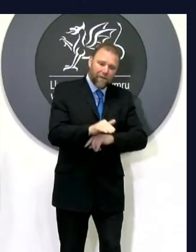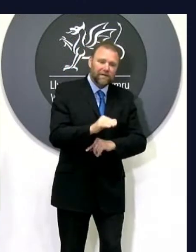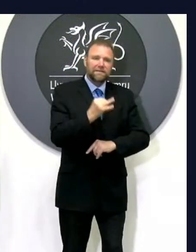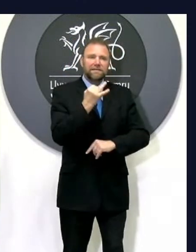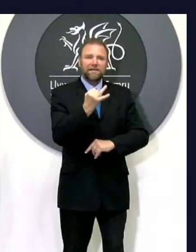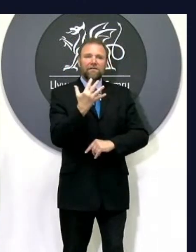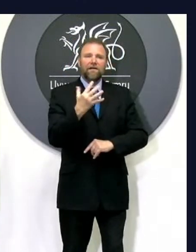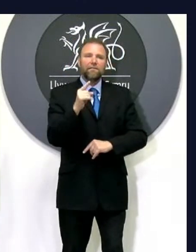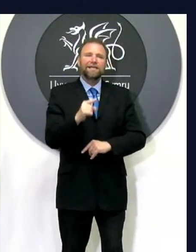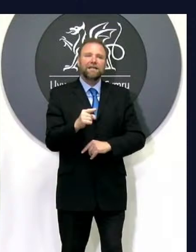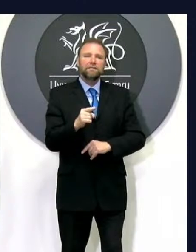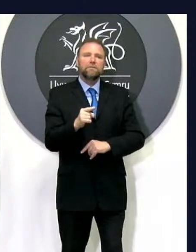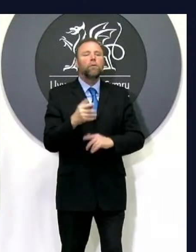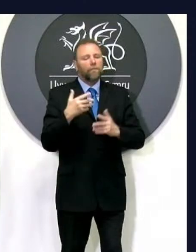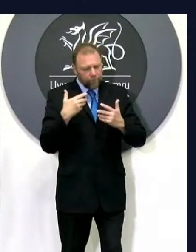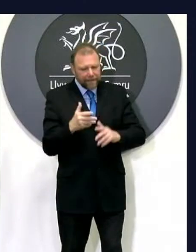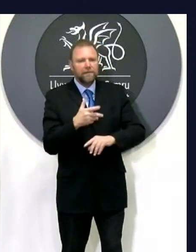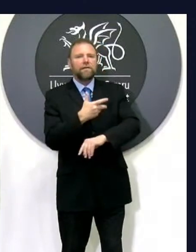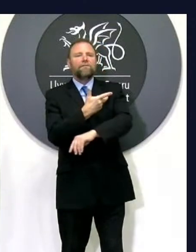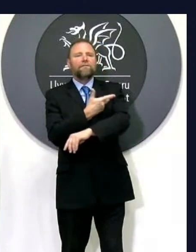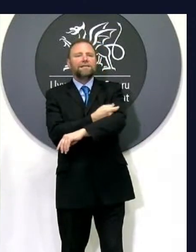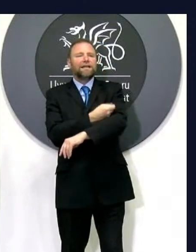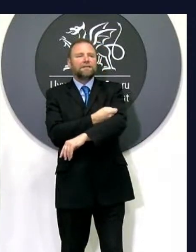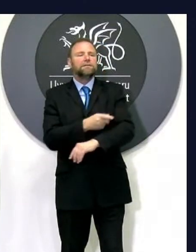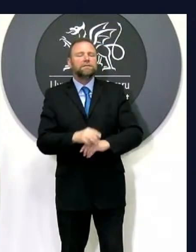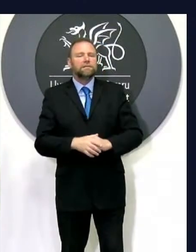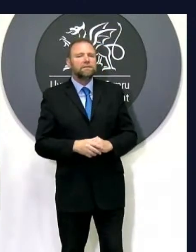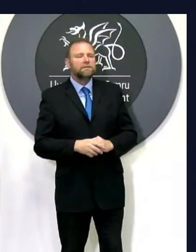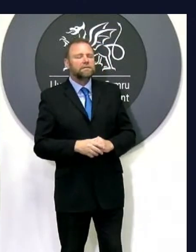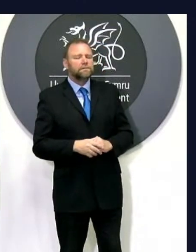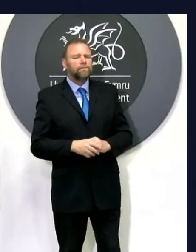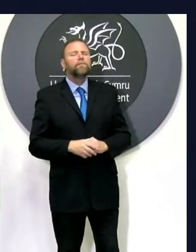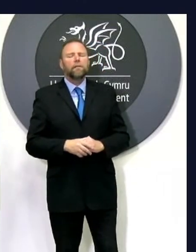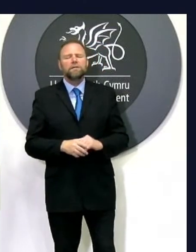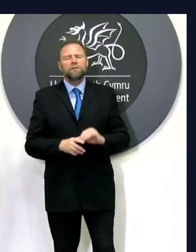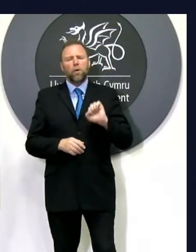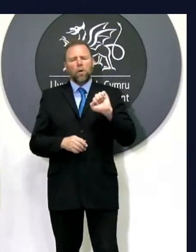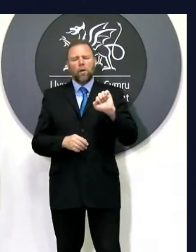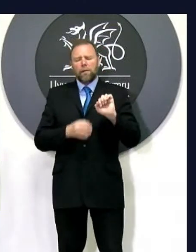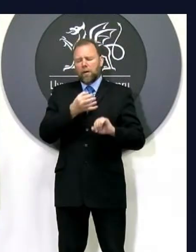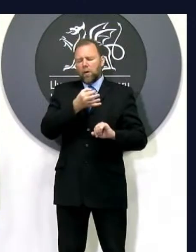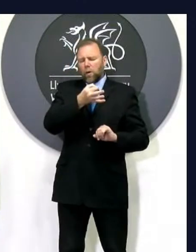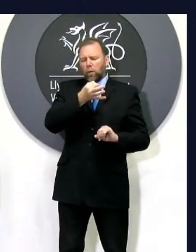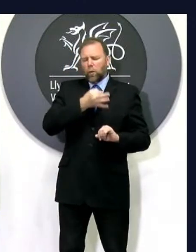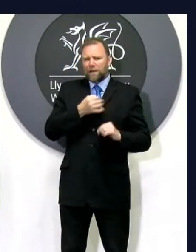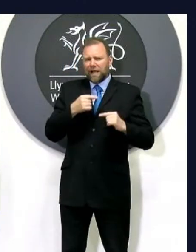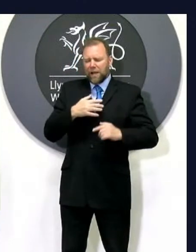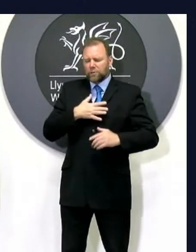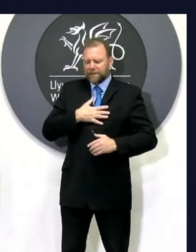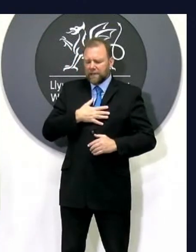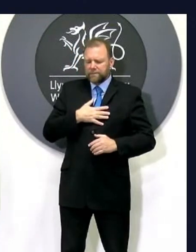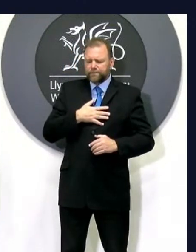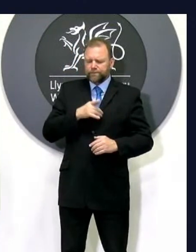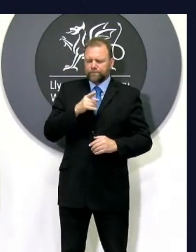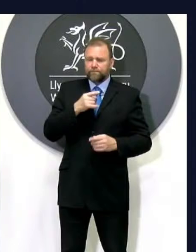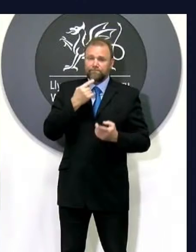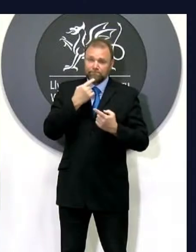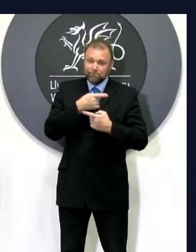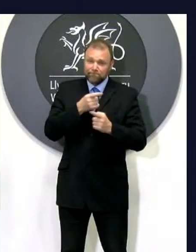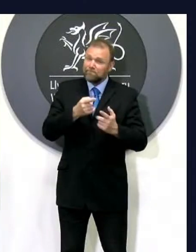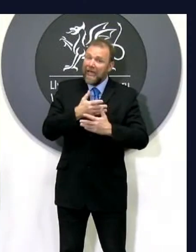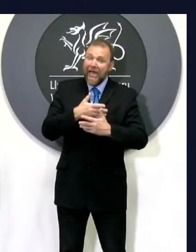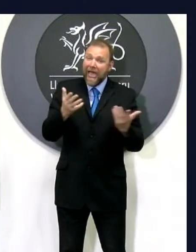them will have been vaccinated as well. But what your question allows me to do is once again to say to